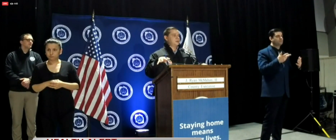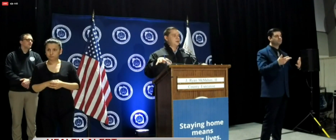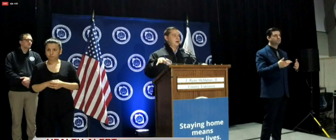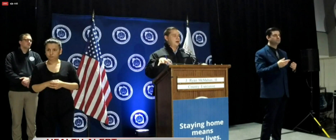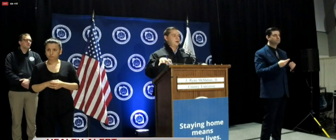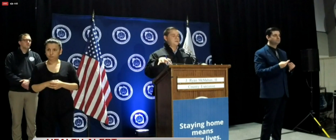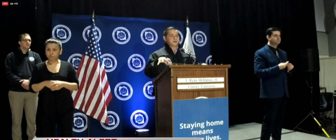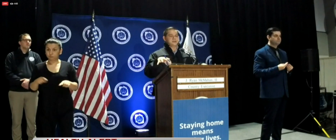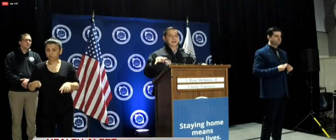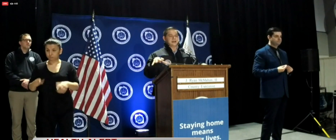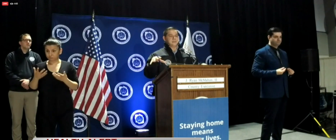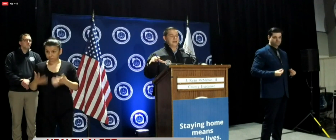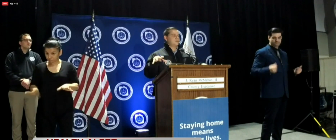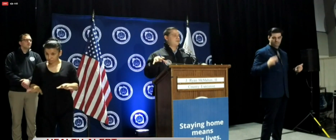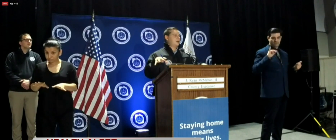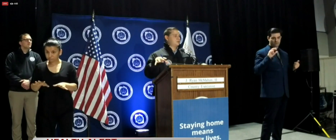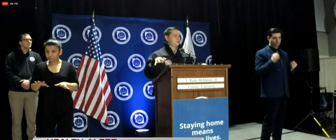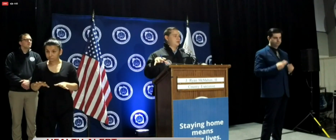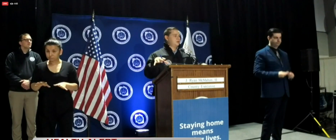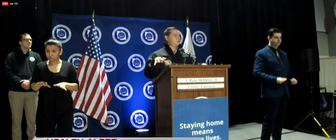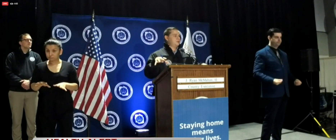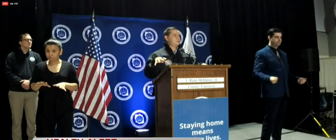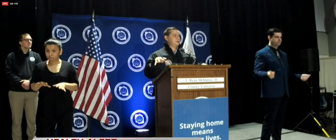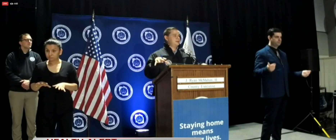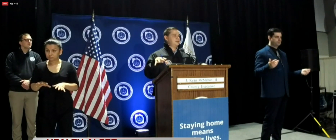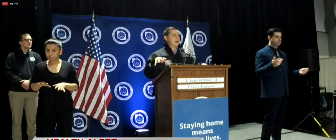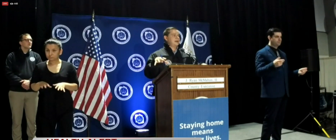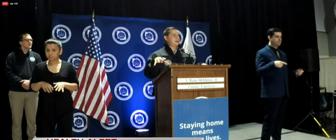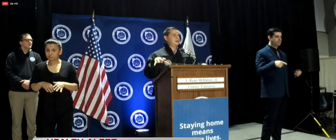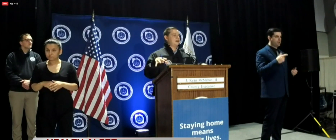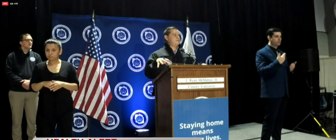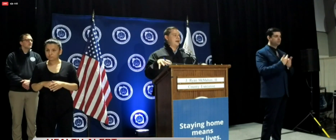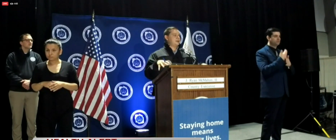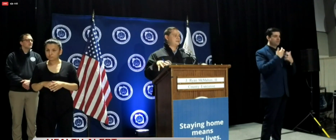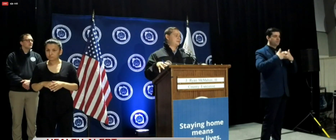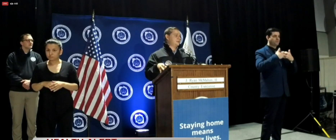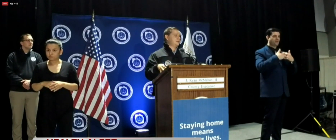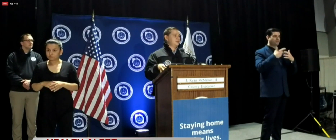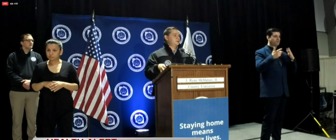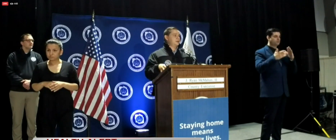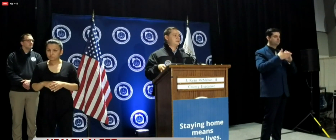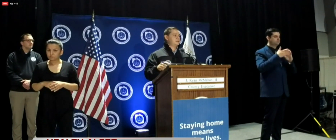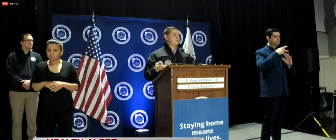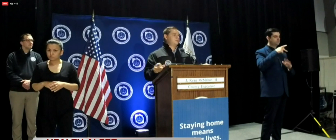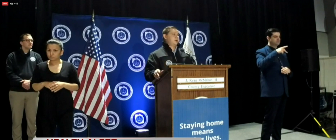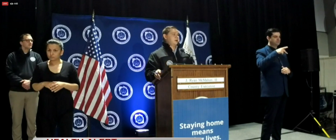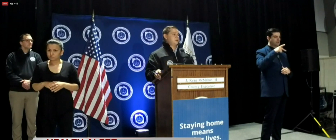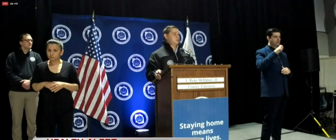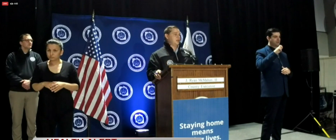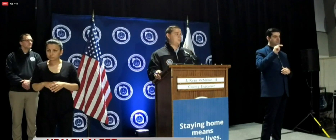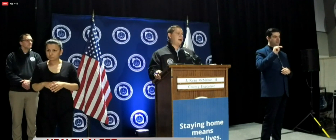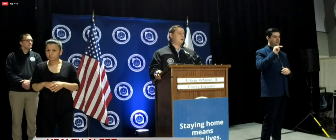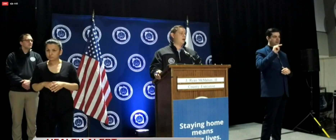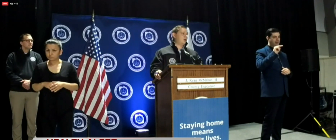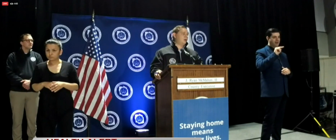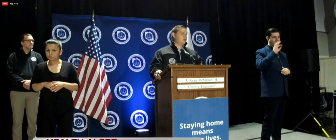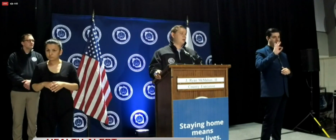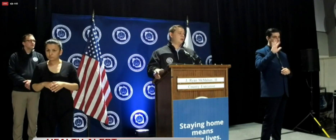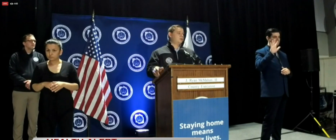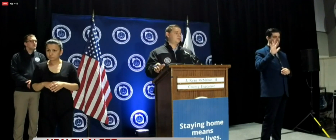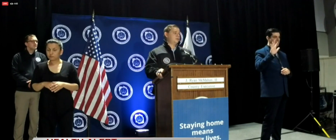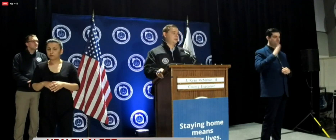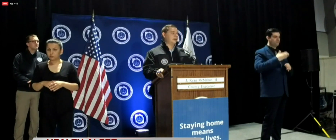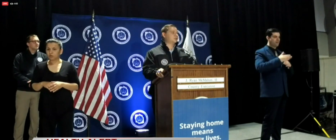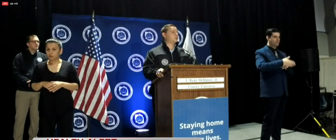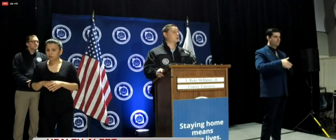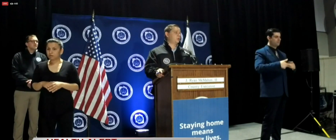field. If there is not a manufacturer of PPE N95 masks in the United States of America, shame on all